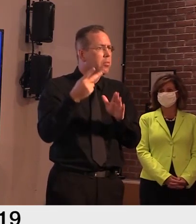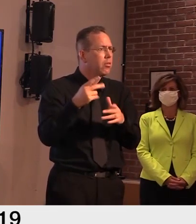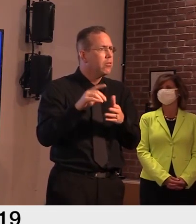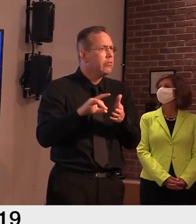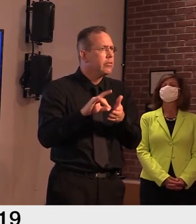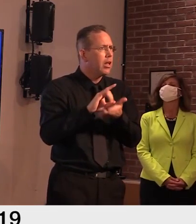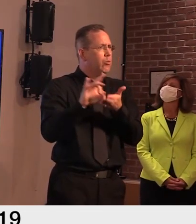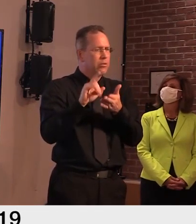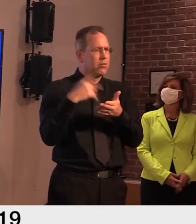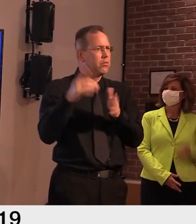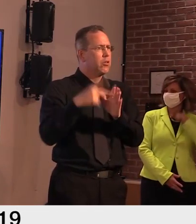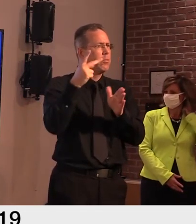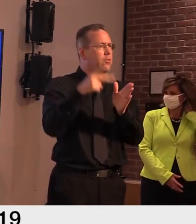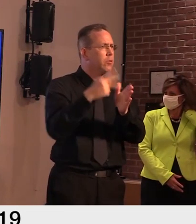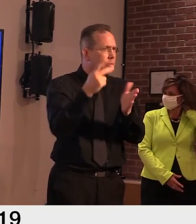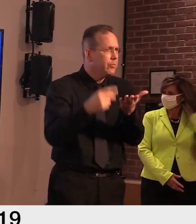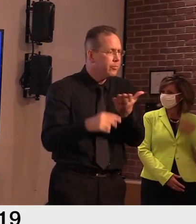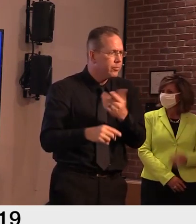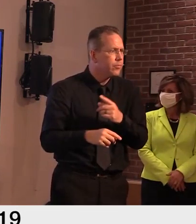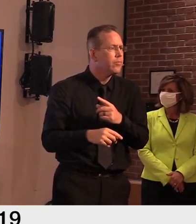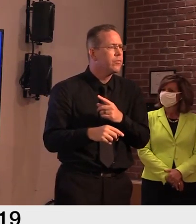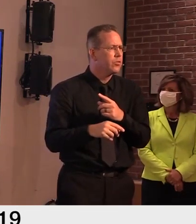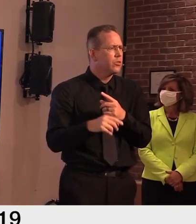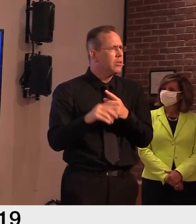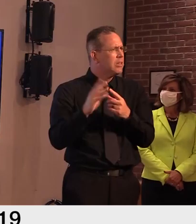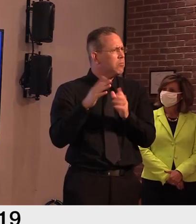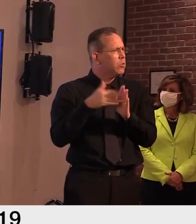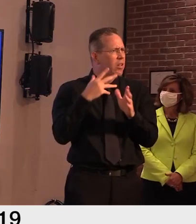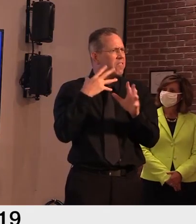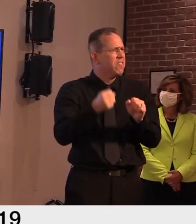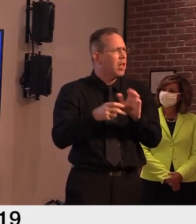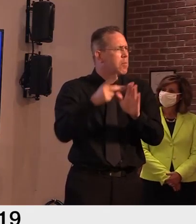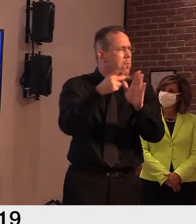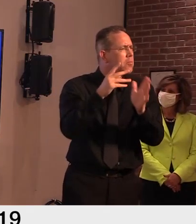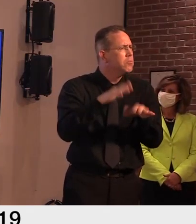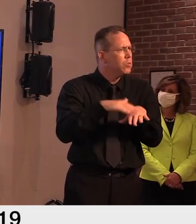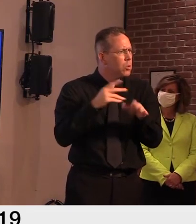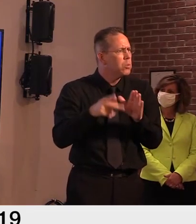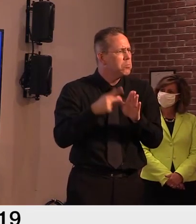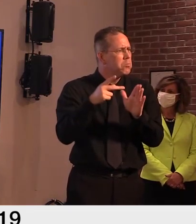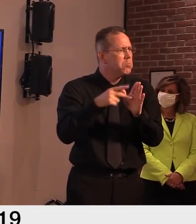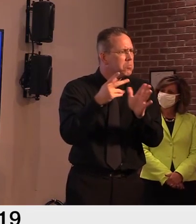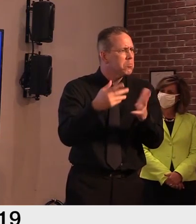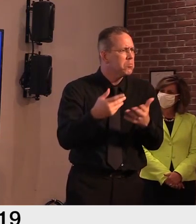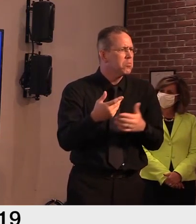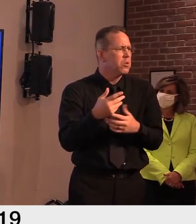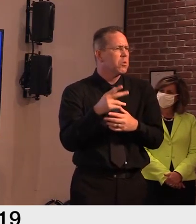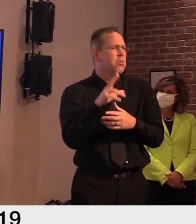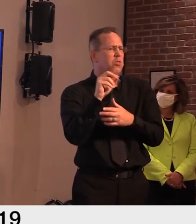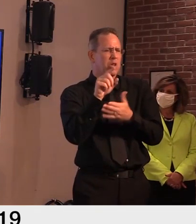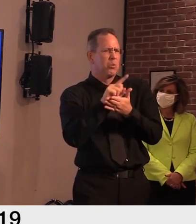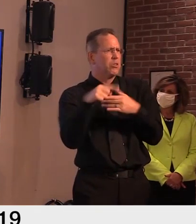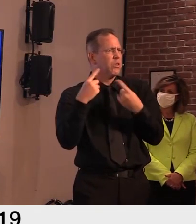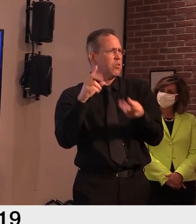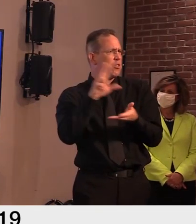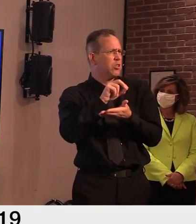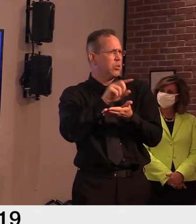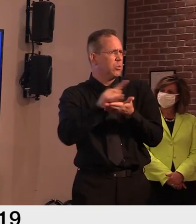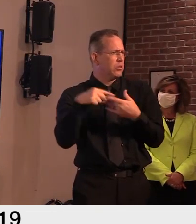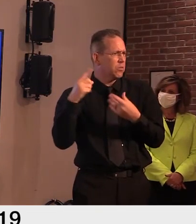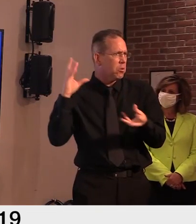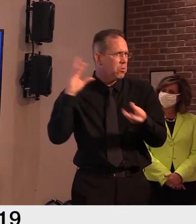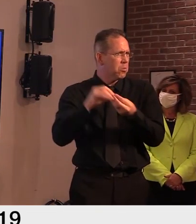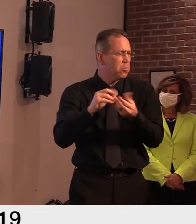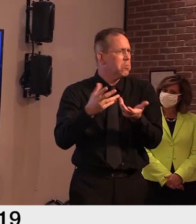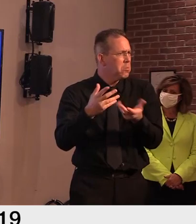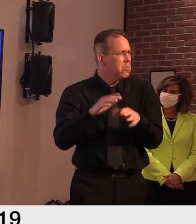example, last week our doubling rate went down to 8 weeks, but this week it is back up to 32 weeks. So some of these metrics are a little